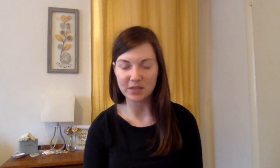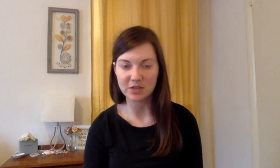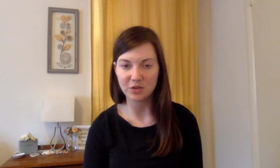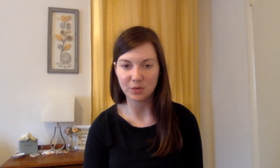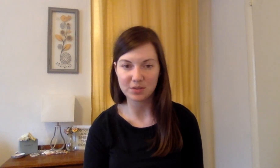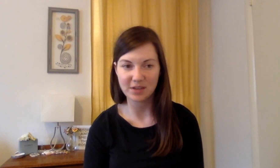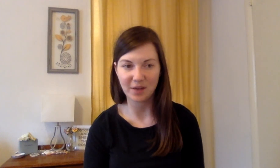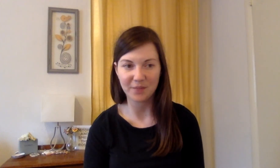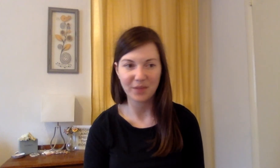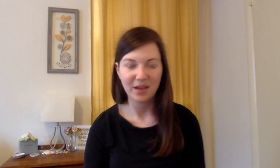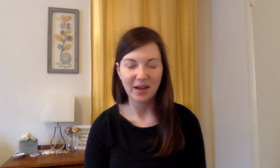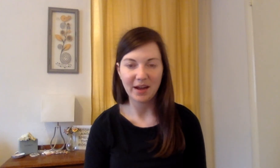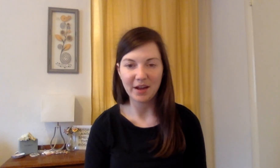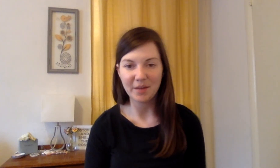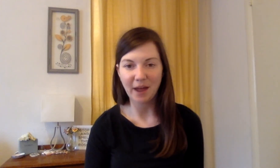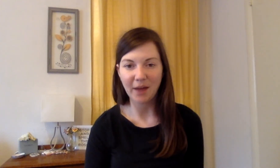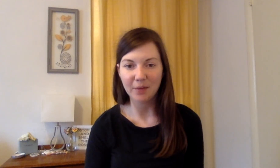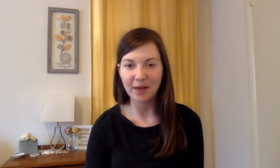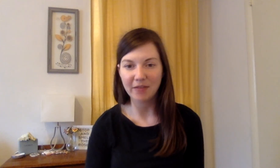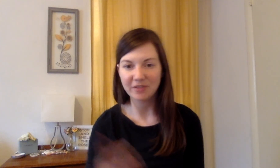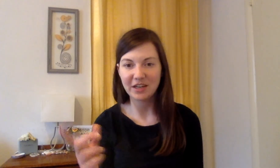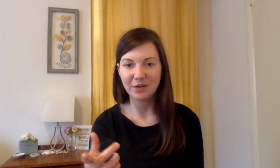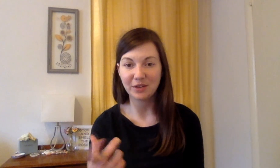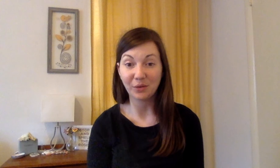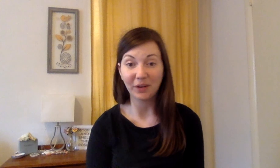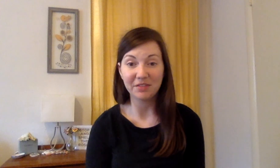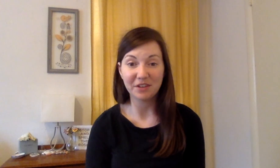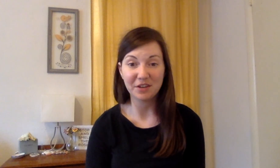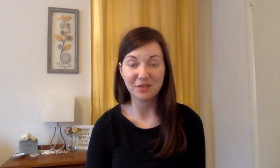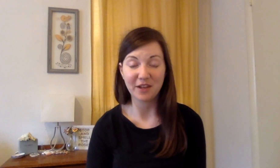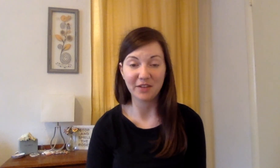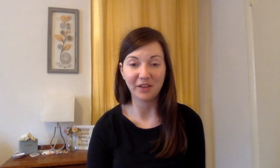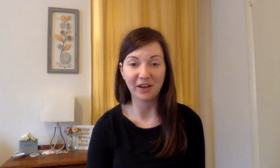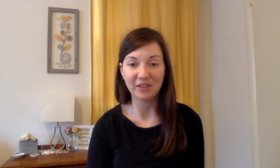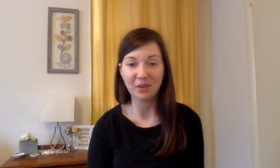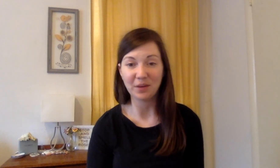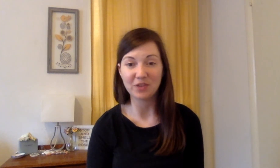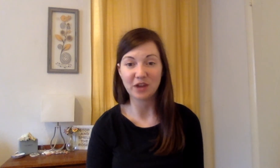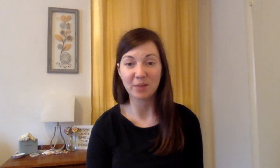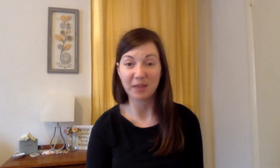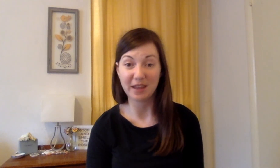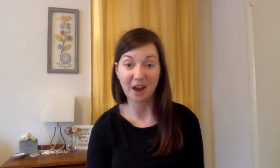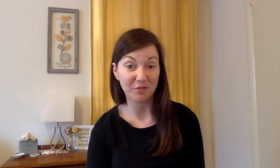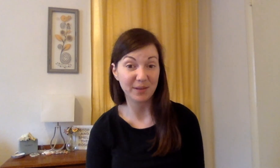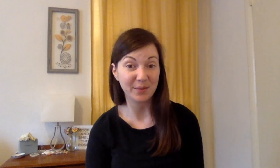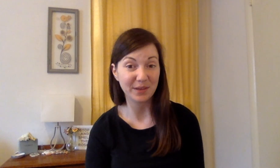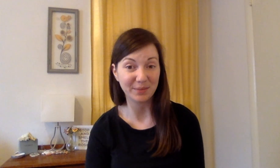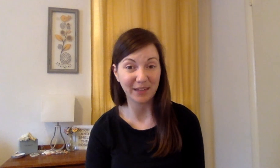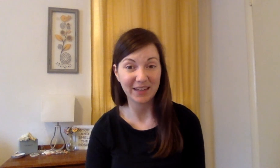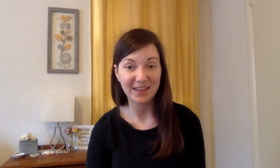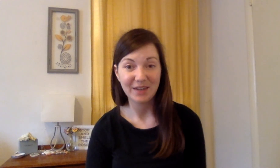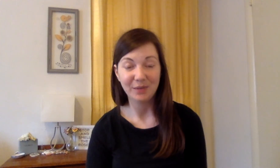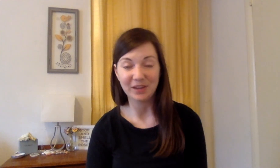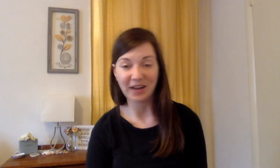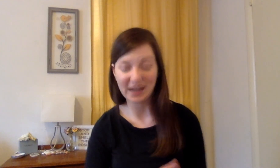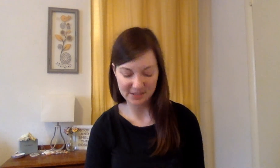too. So I will have a video in the corner for you to follow along if you want to try to play the offbeat with me with your hands or